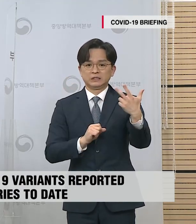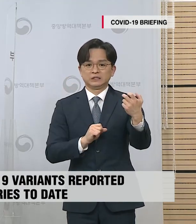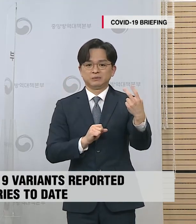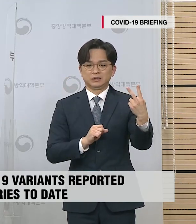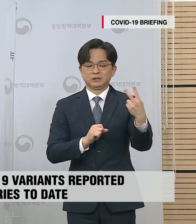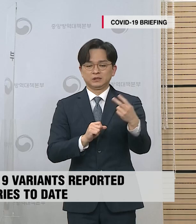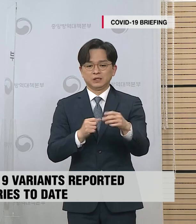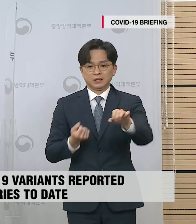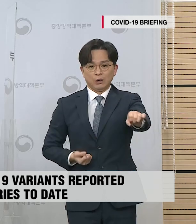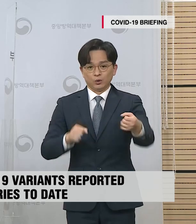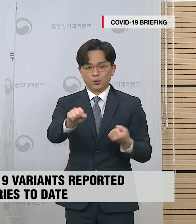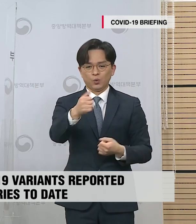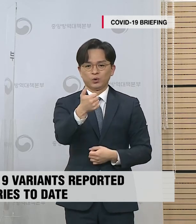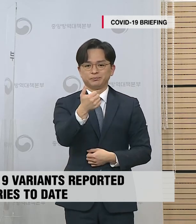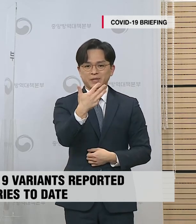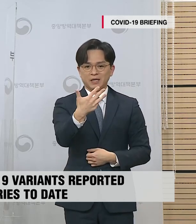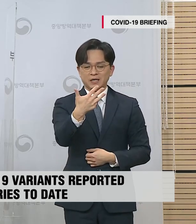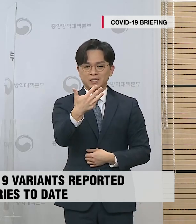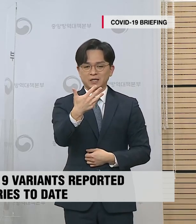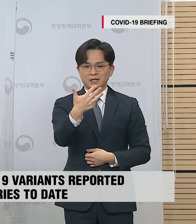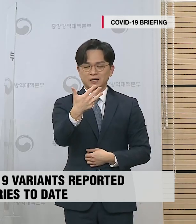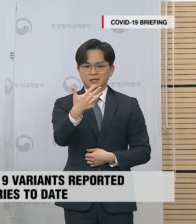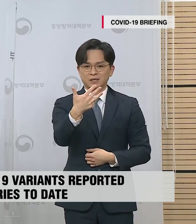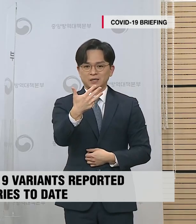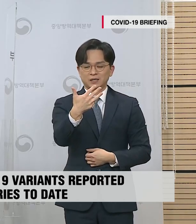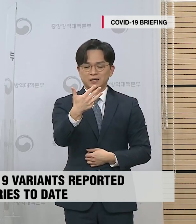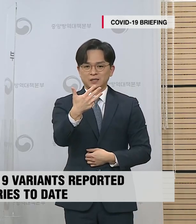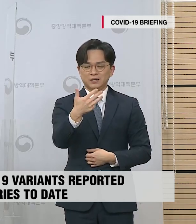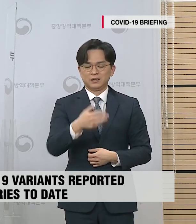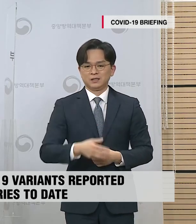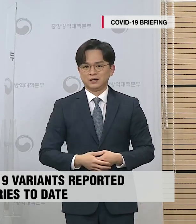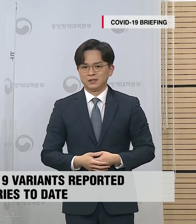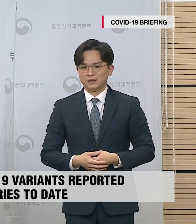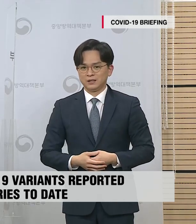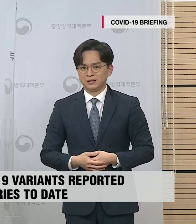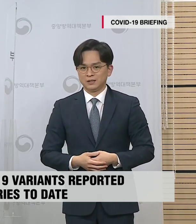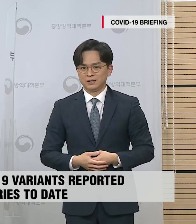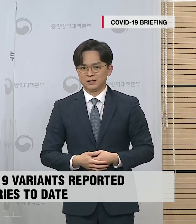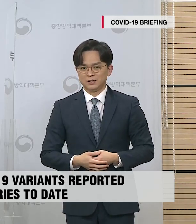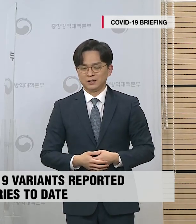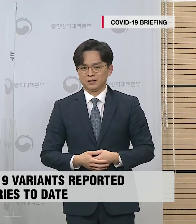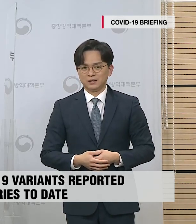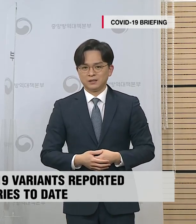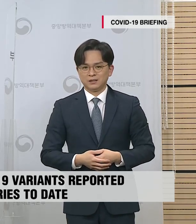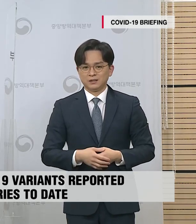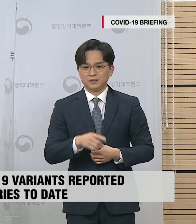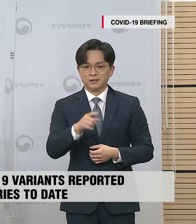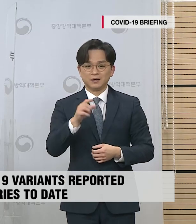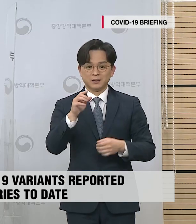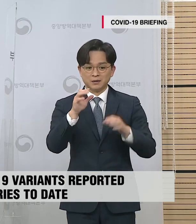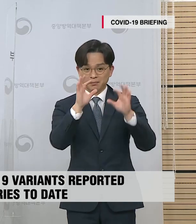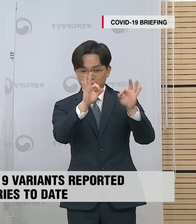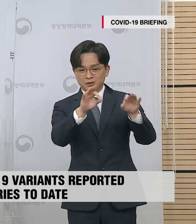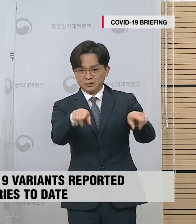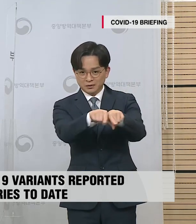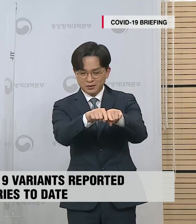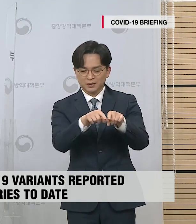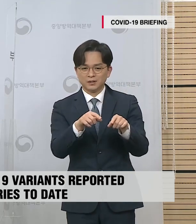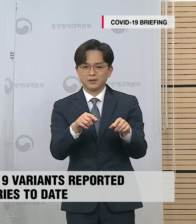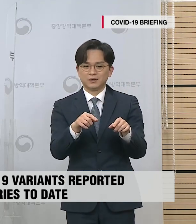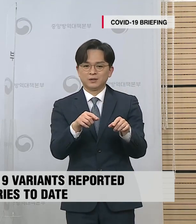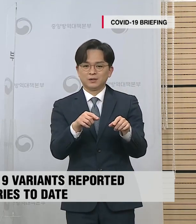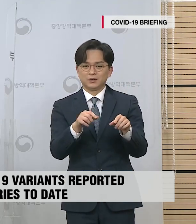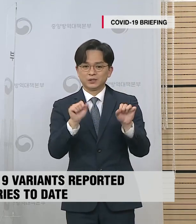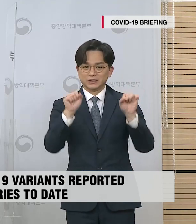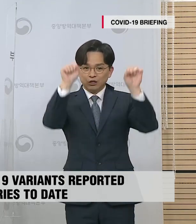72 people have been confirmed. In Taekwondo area, we have 58 people being confirmed as well. And we see